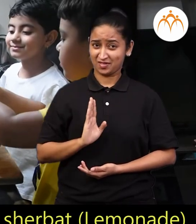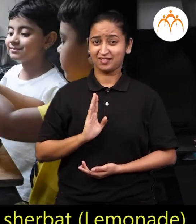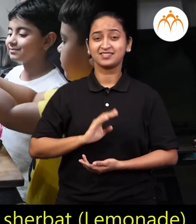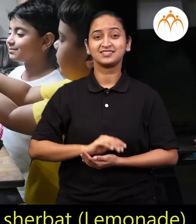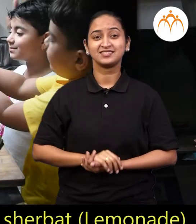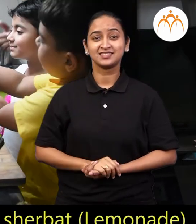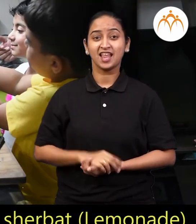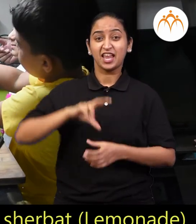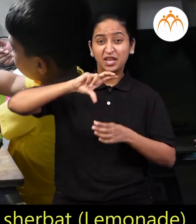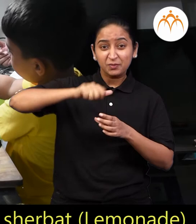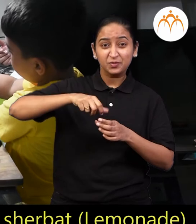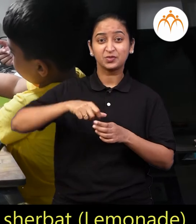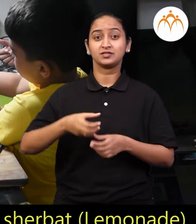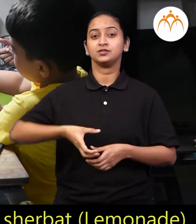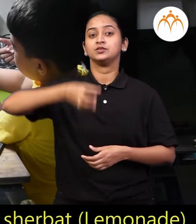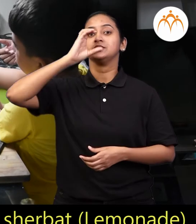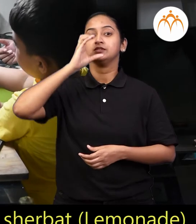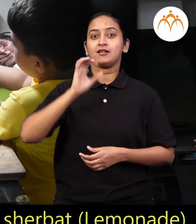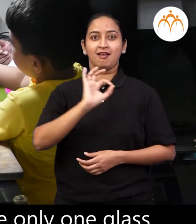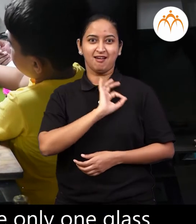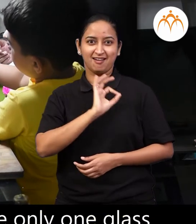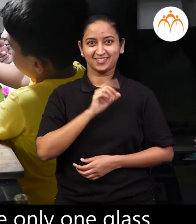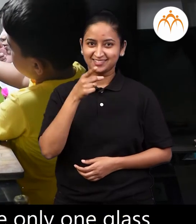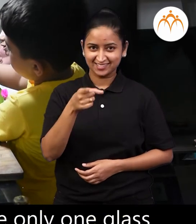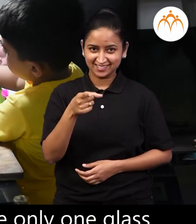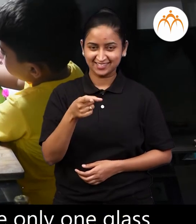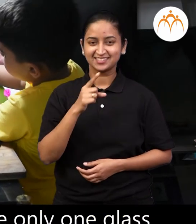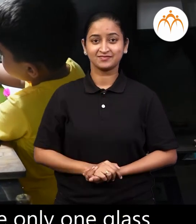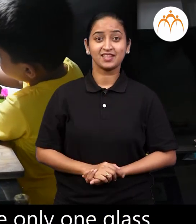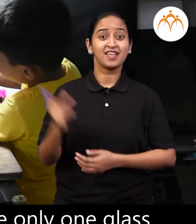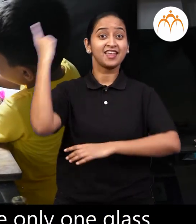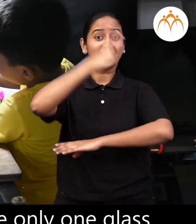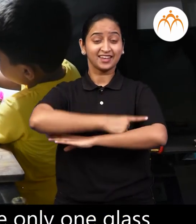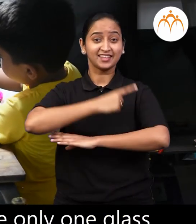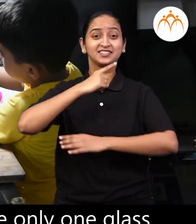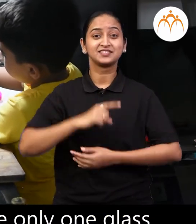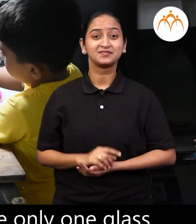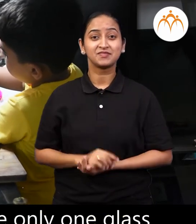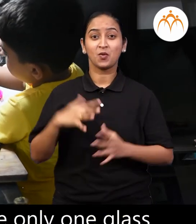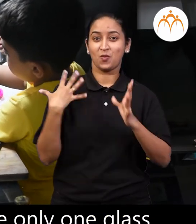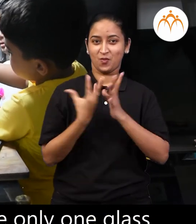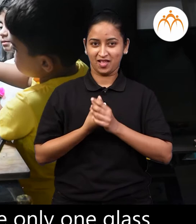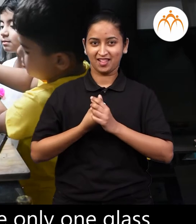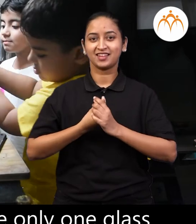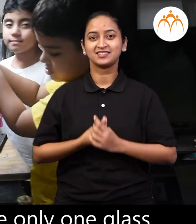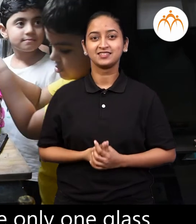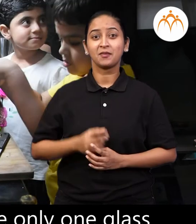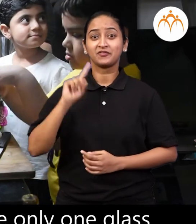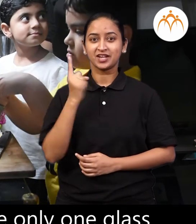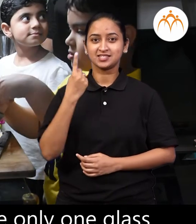lemon sherbet very much. Today first we will make only one glass of